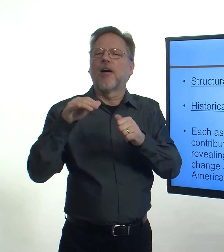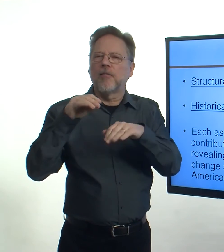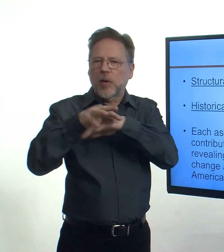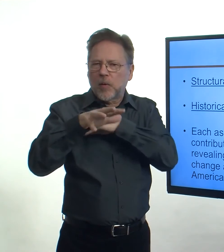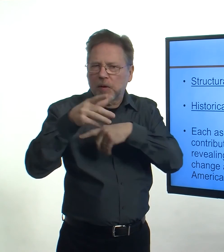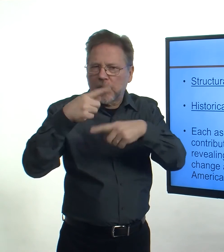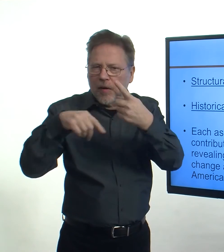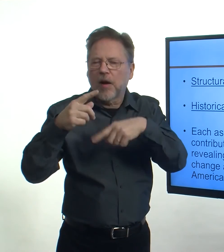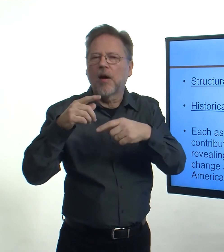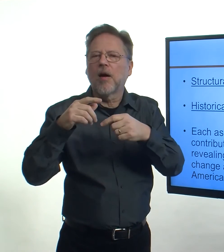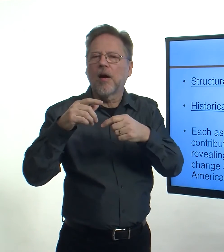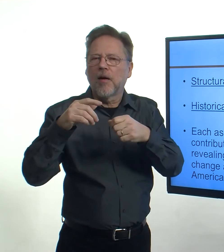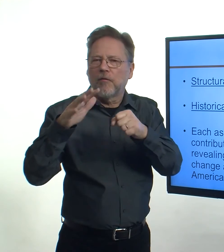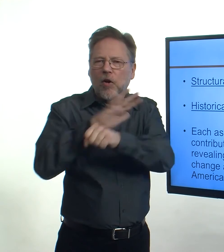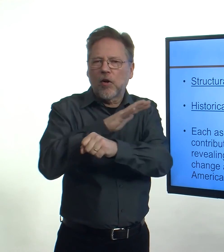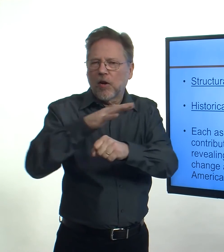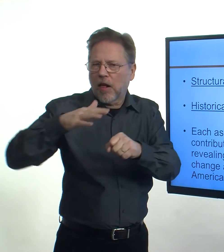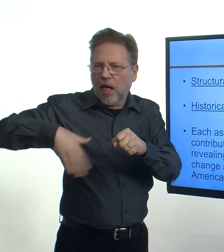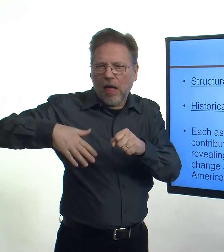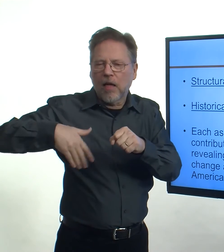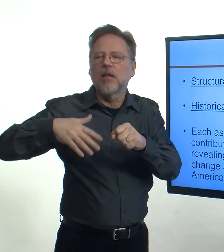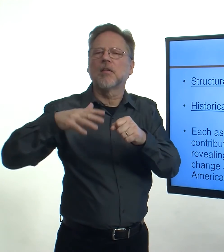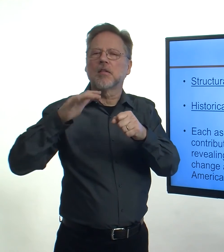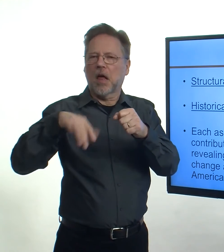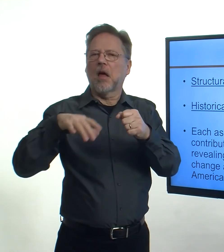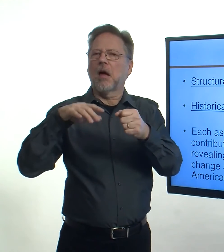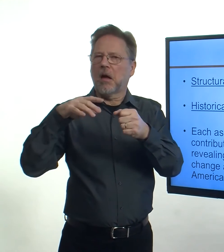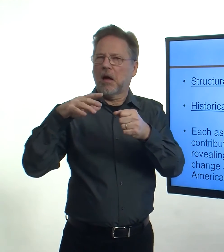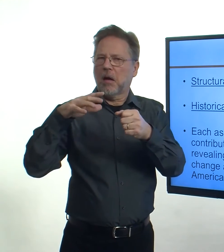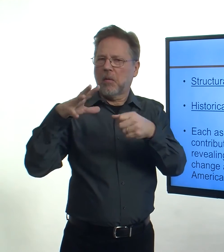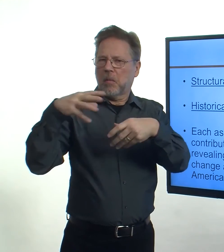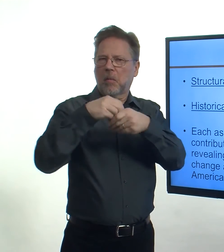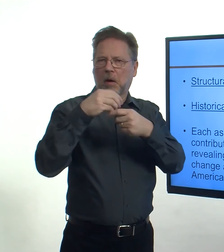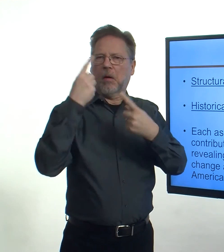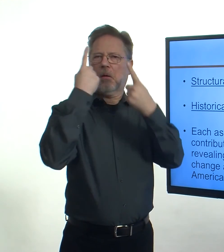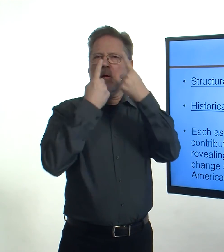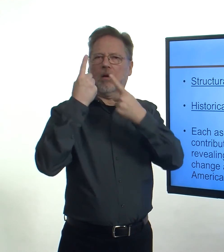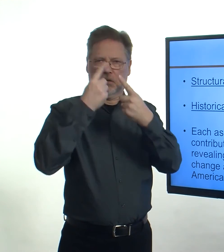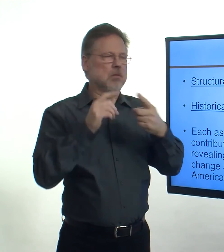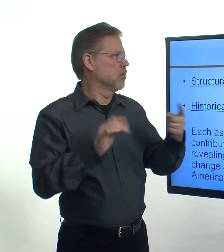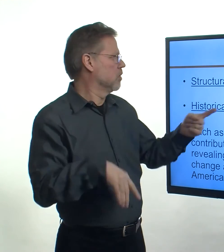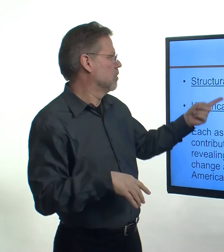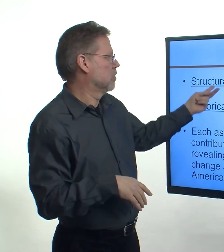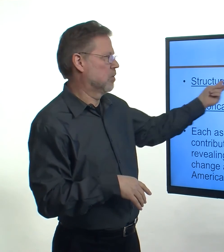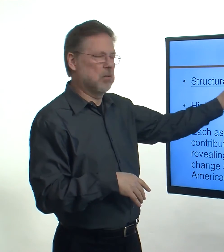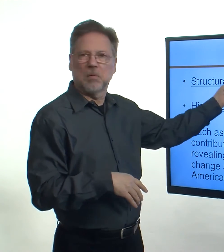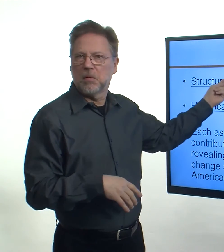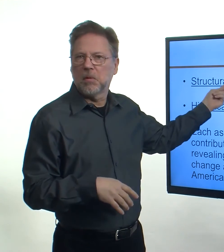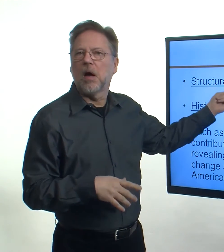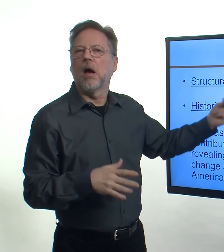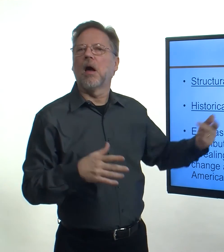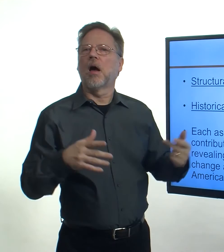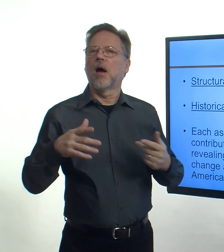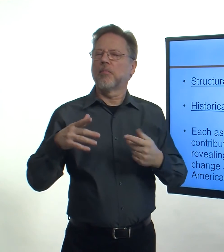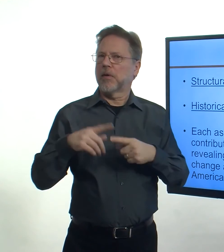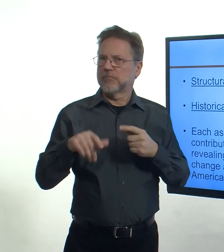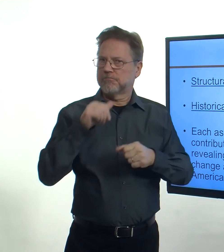which would influence how a person signs, especially if they aren't fully proficient. The two types of accounts weren't sufficient